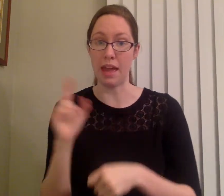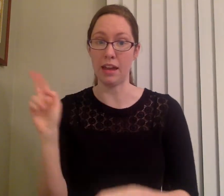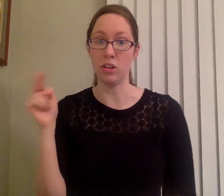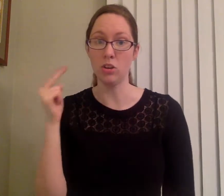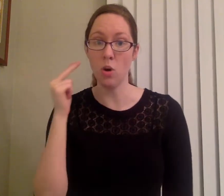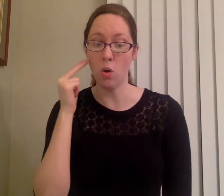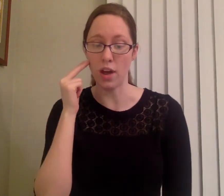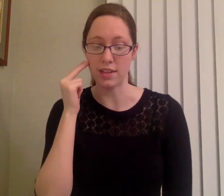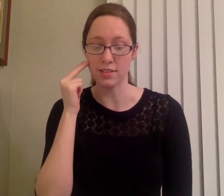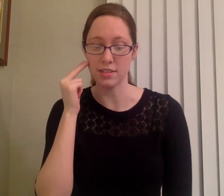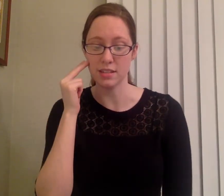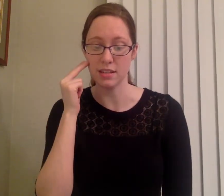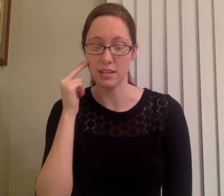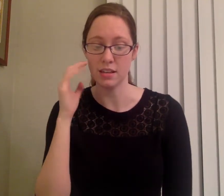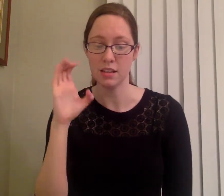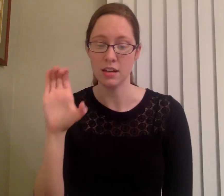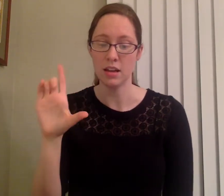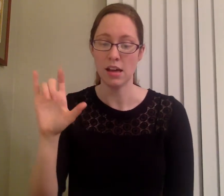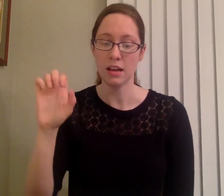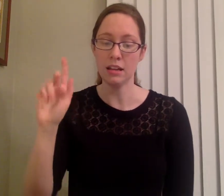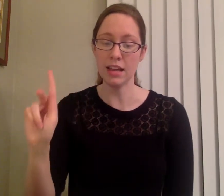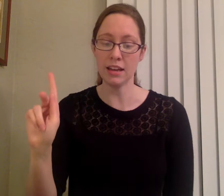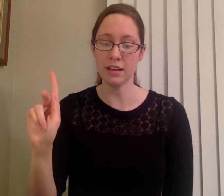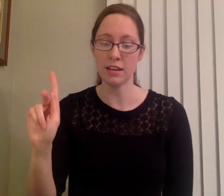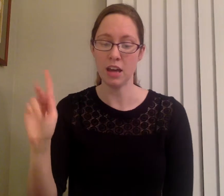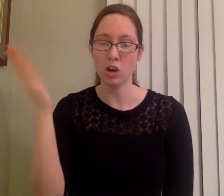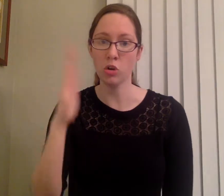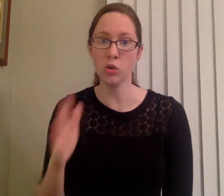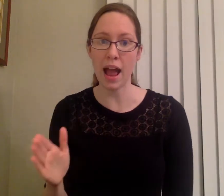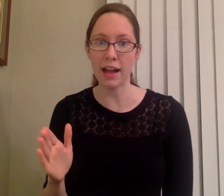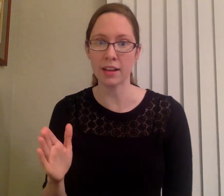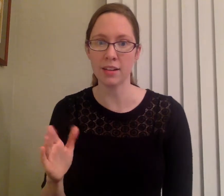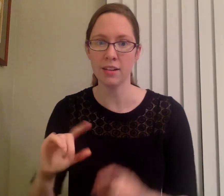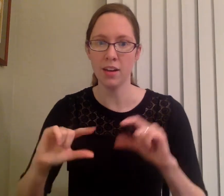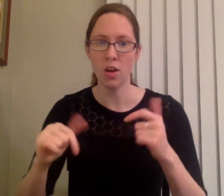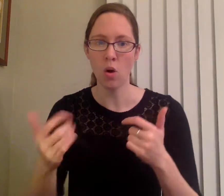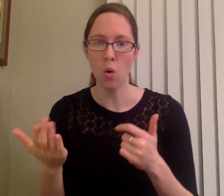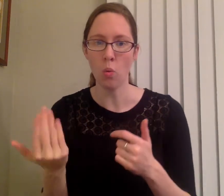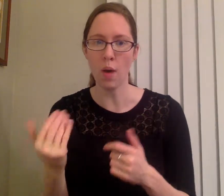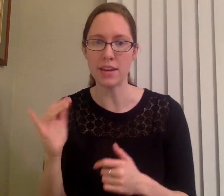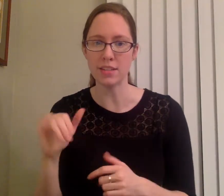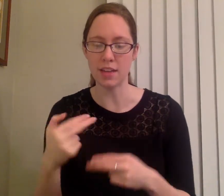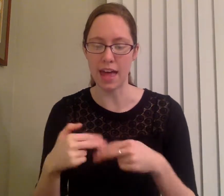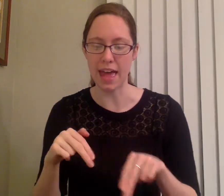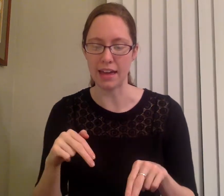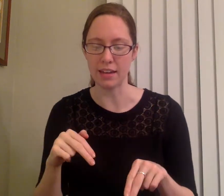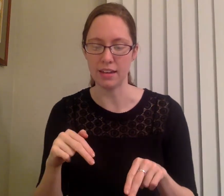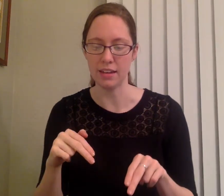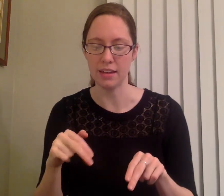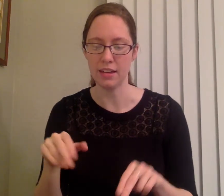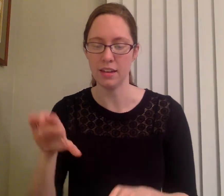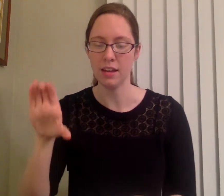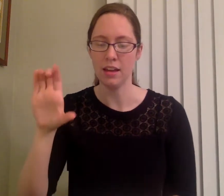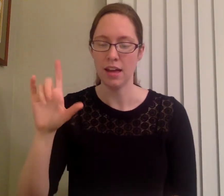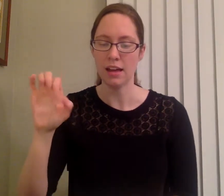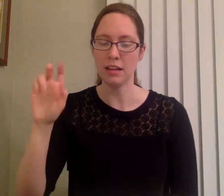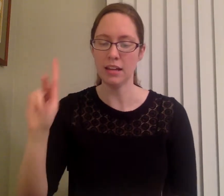make noise. Click, crack, went the egg.